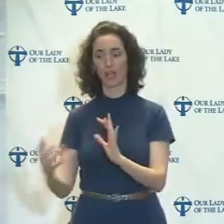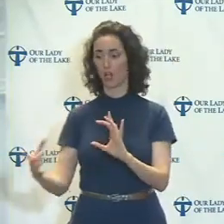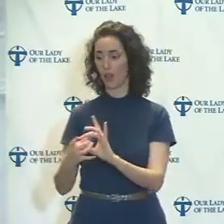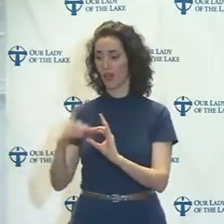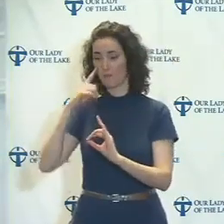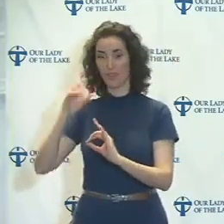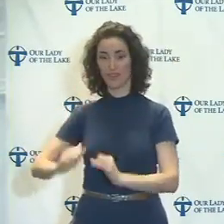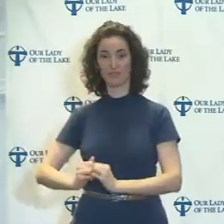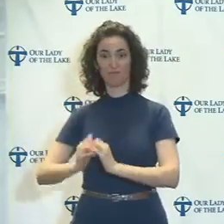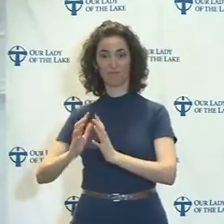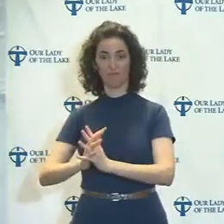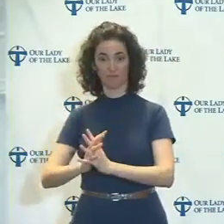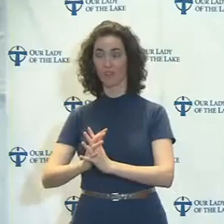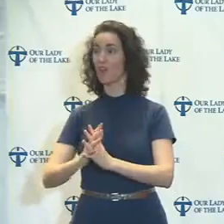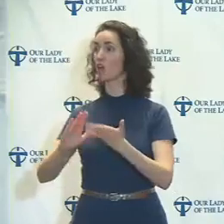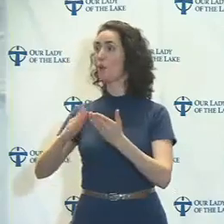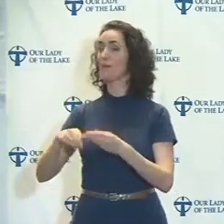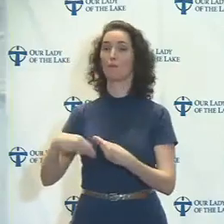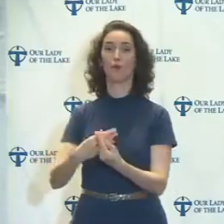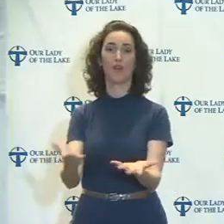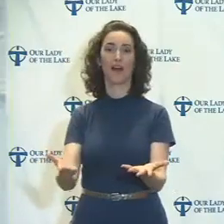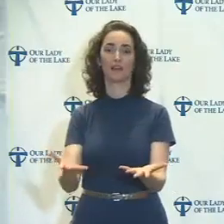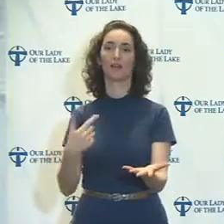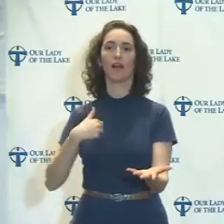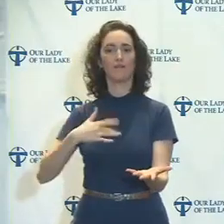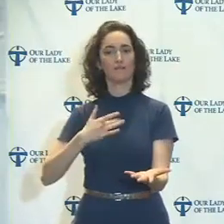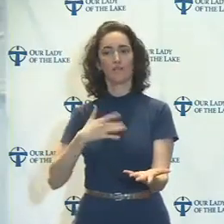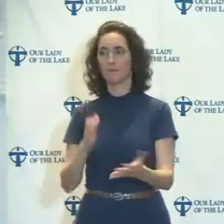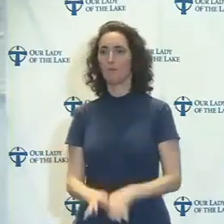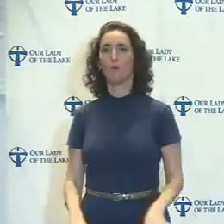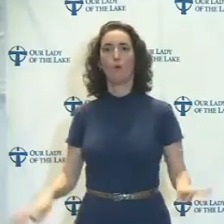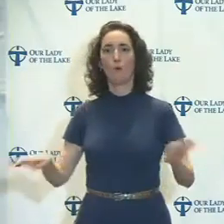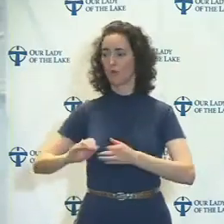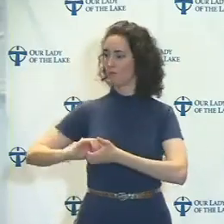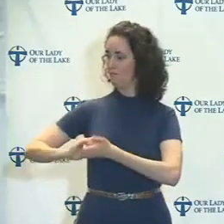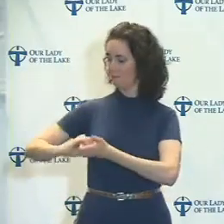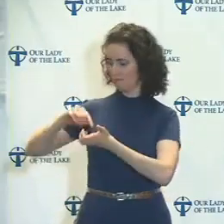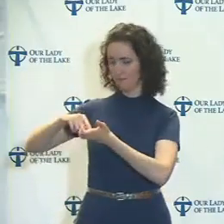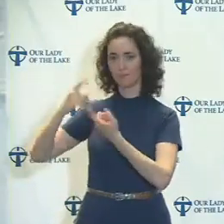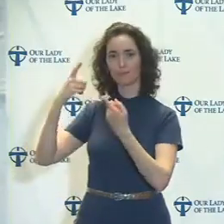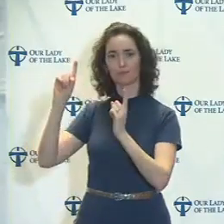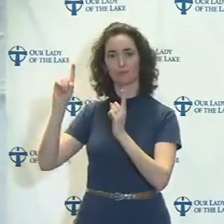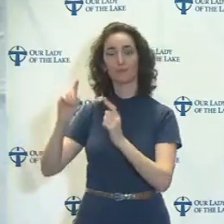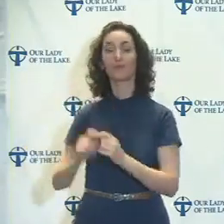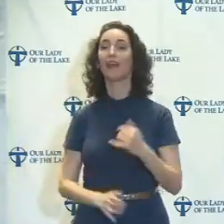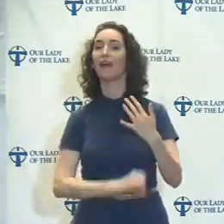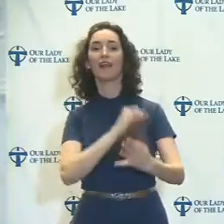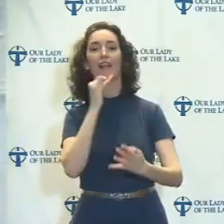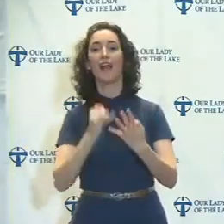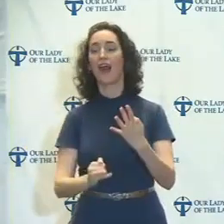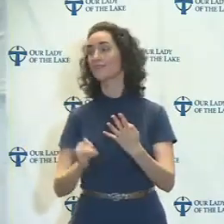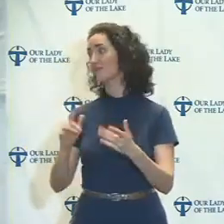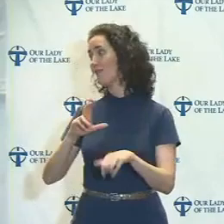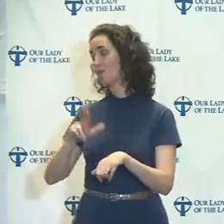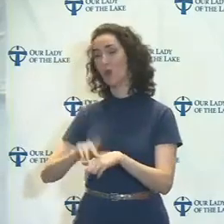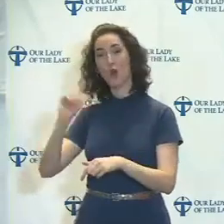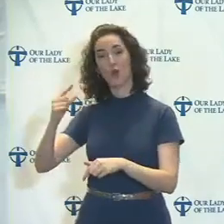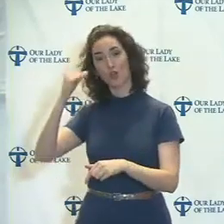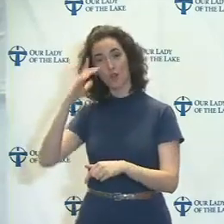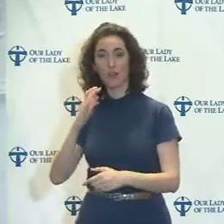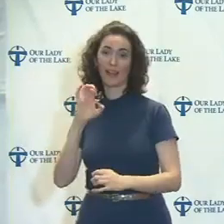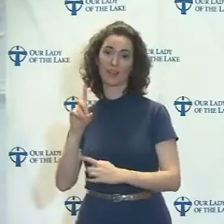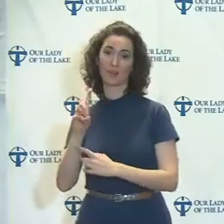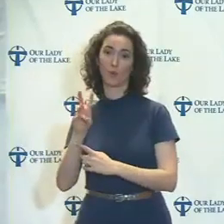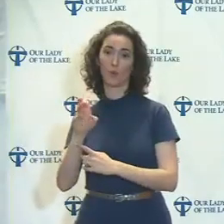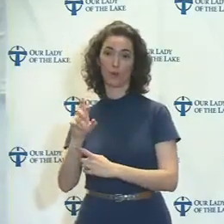to provide this for this community, I think, is extremely important. And lastly, of course, to Governor Edwards. You know, I actually talked to a lot